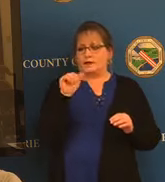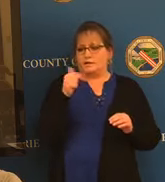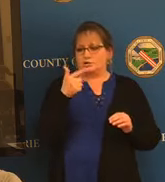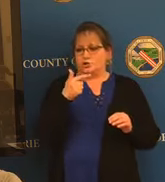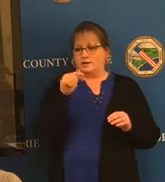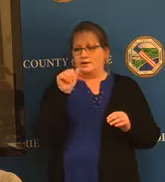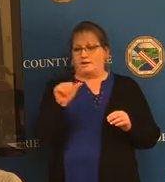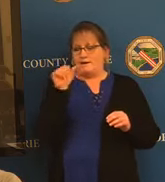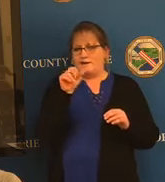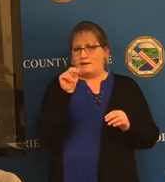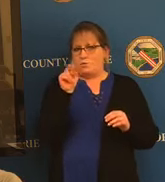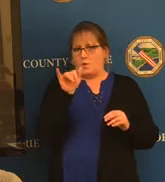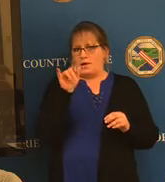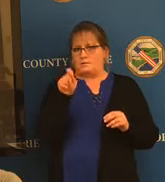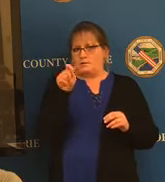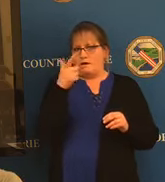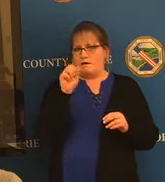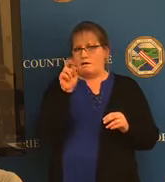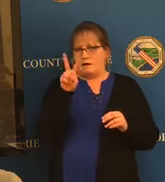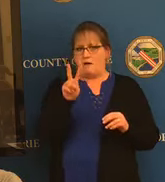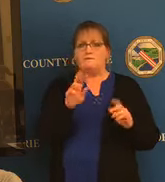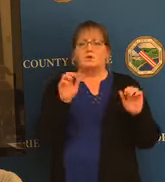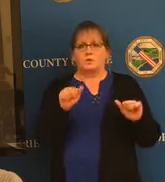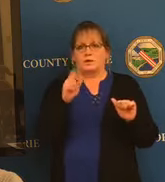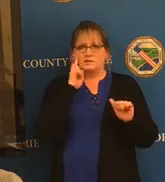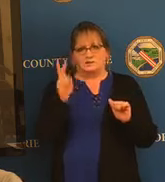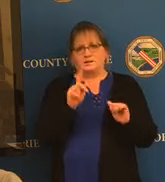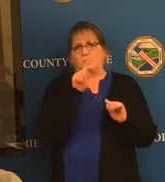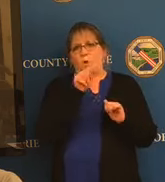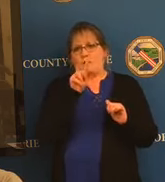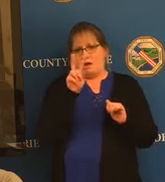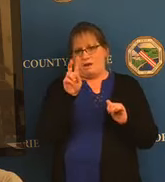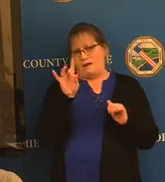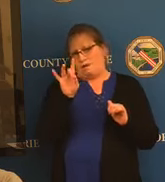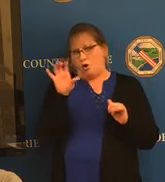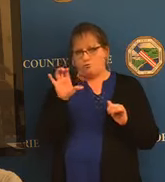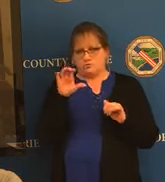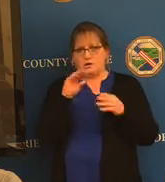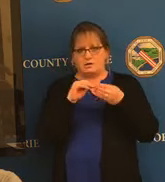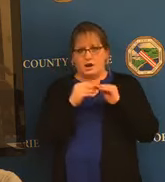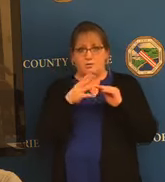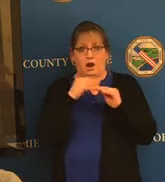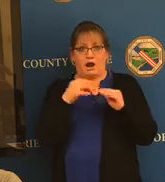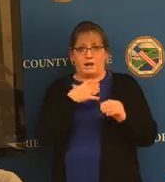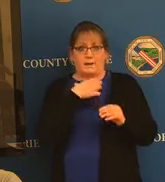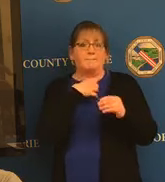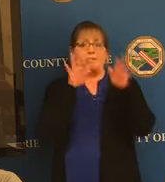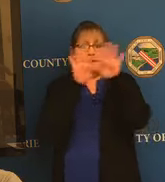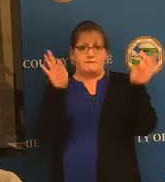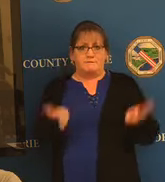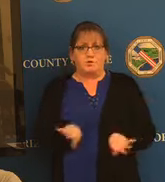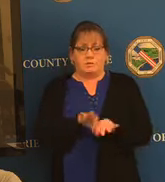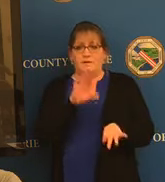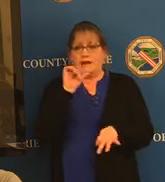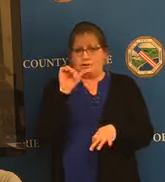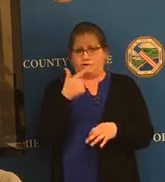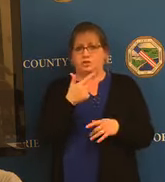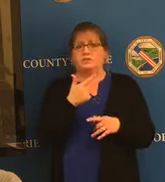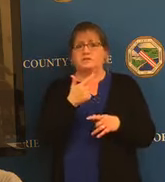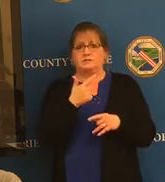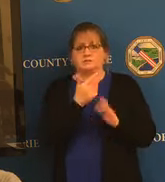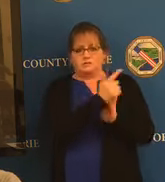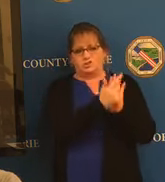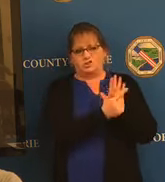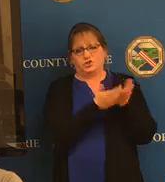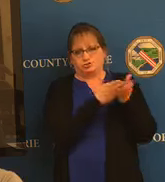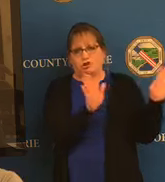ag.ny.gov. You go to that site, you can find their 1-800 number as well as a complaint form. The Attorney General's office is the